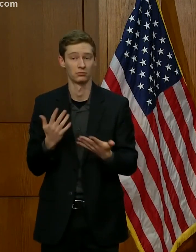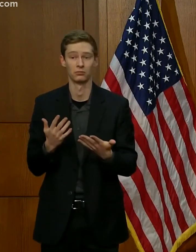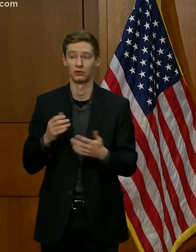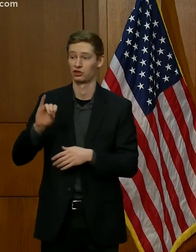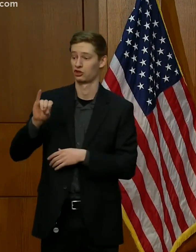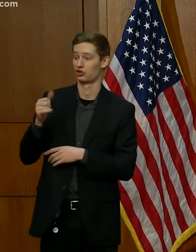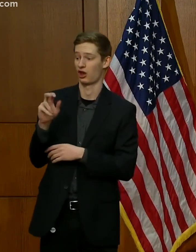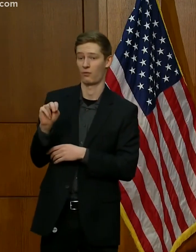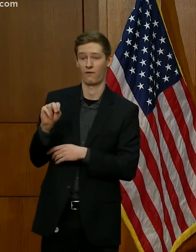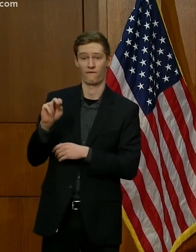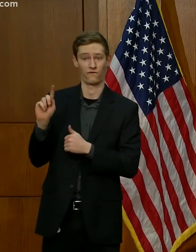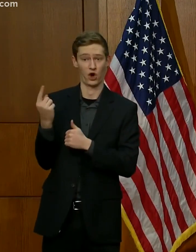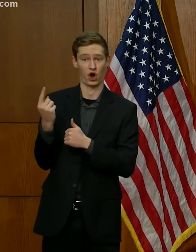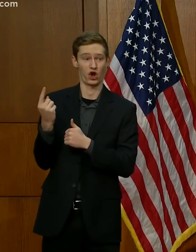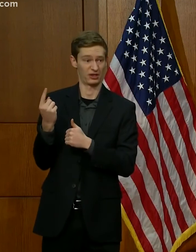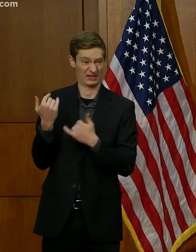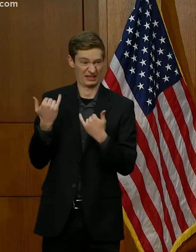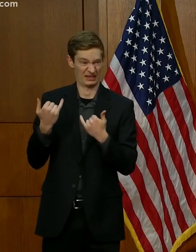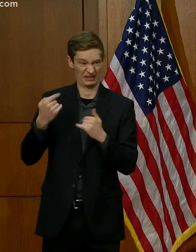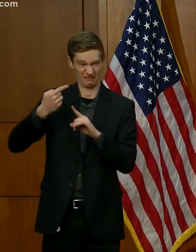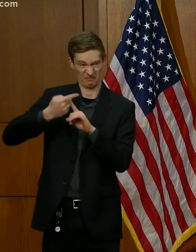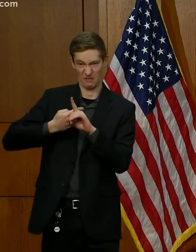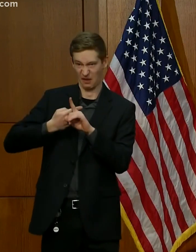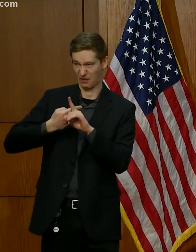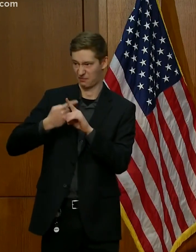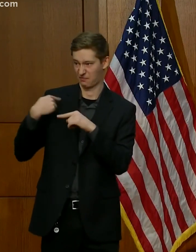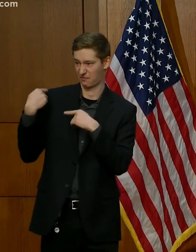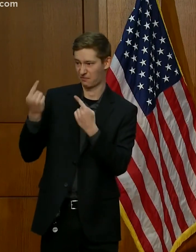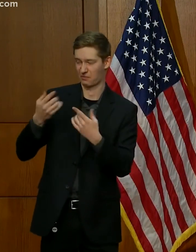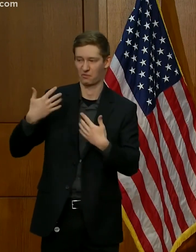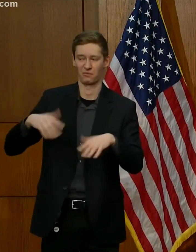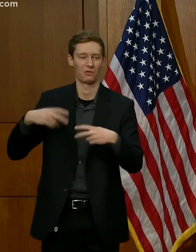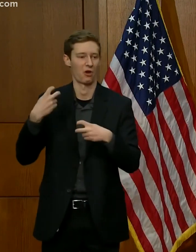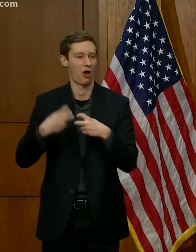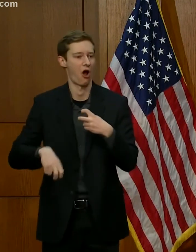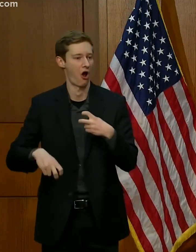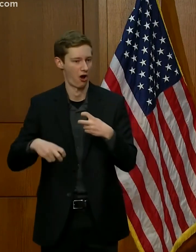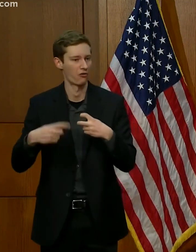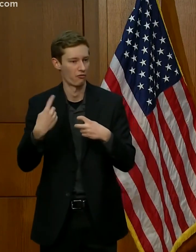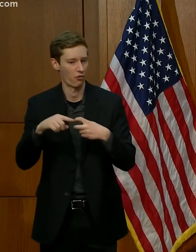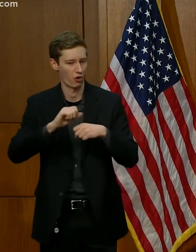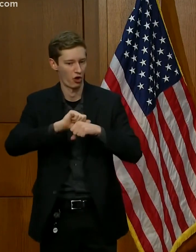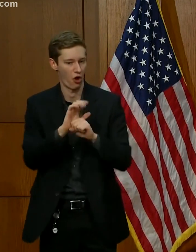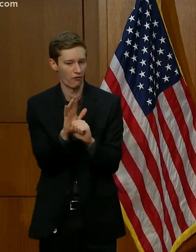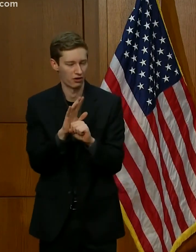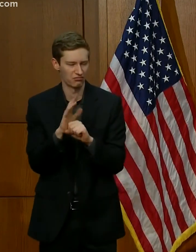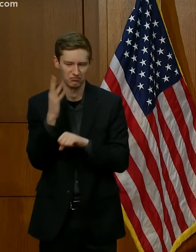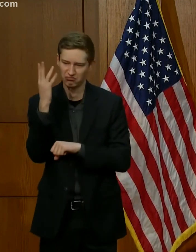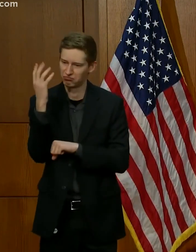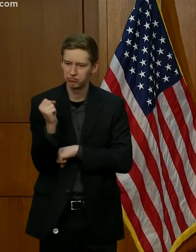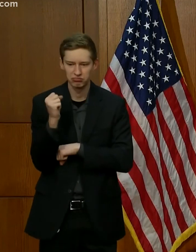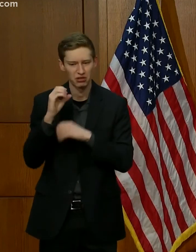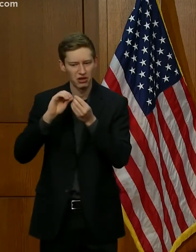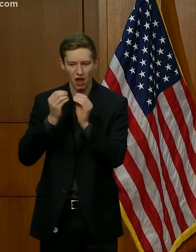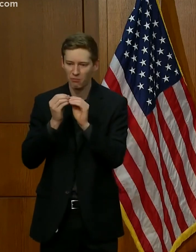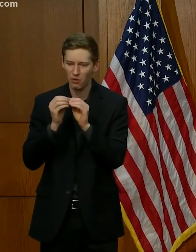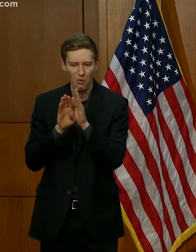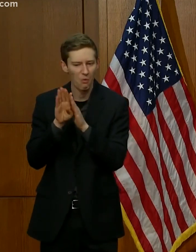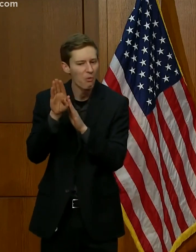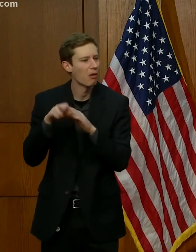a hard month for COVID cases. We saw record numbers of cases, hospitalizations,